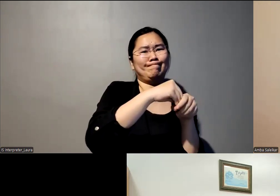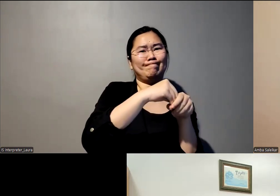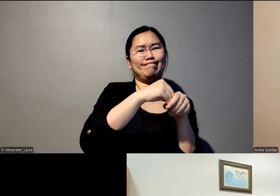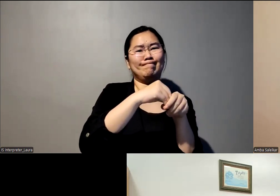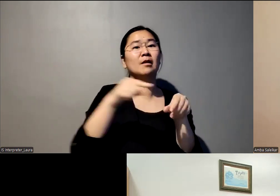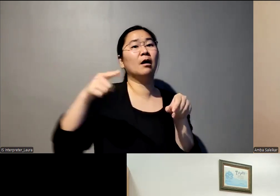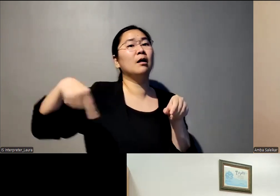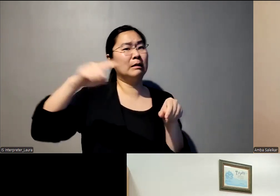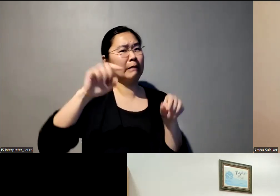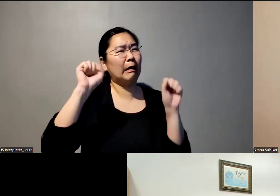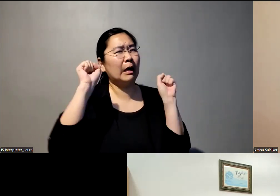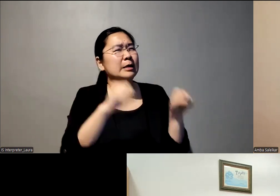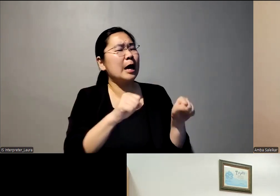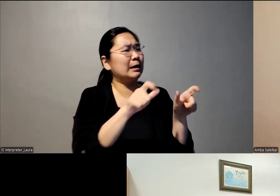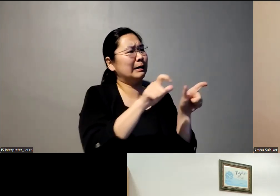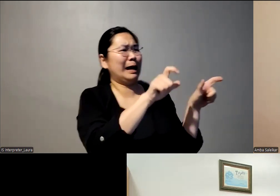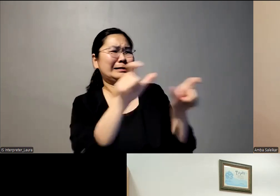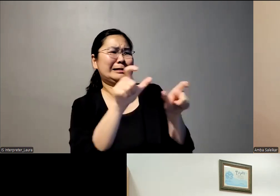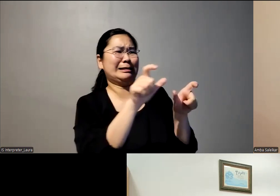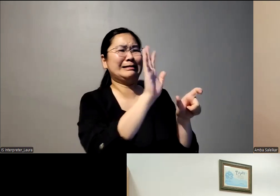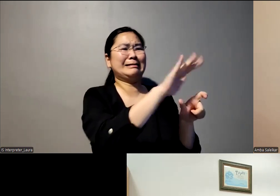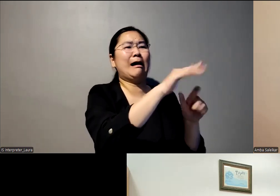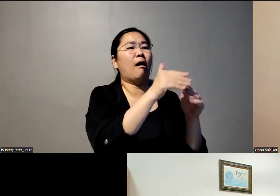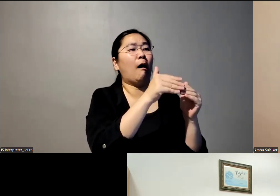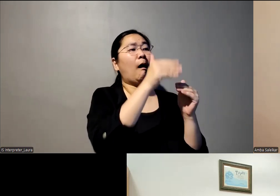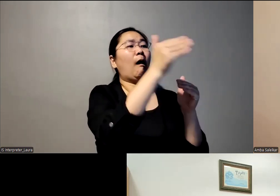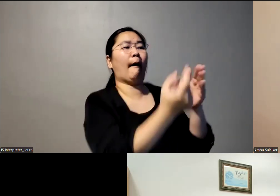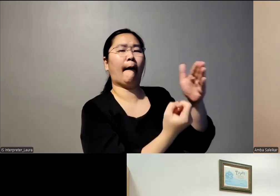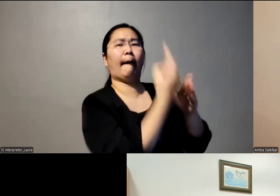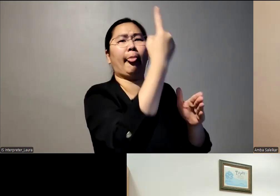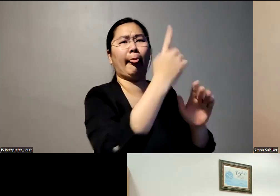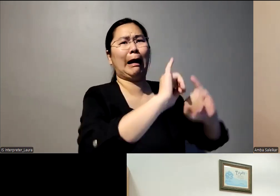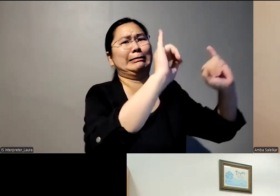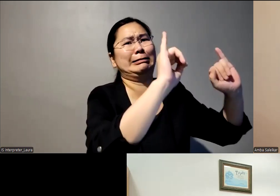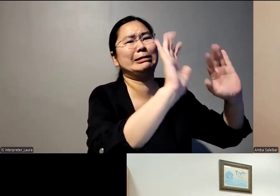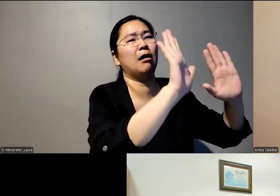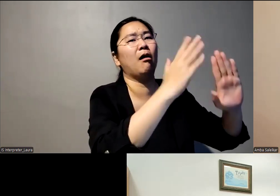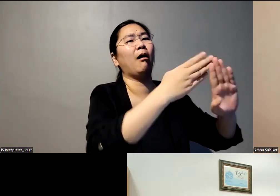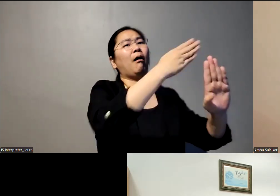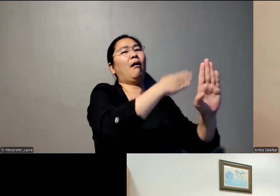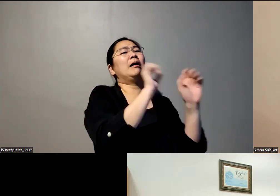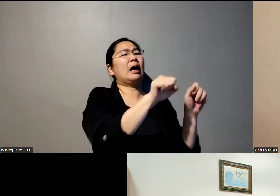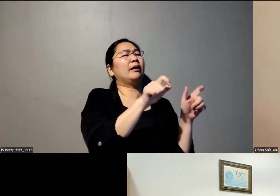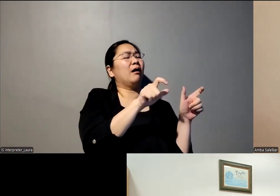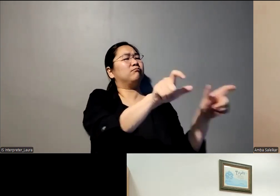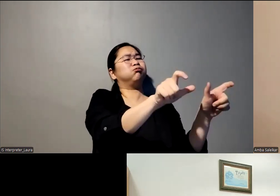of the persons with disabilities themselves and their family members and the surrounding